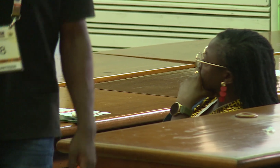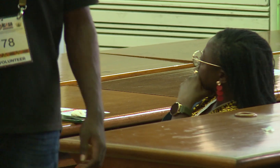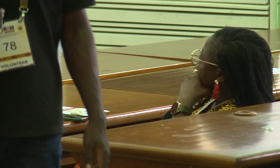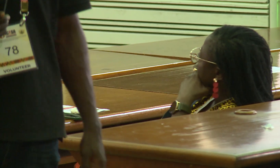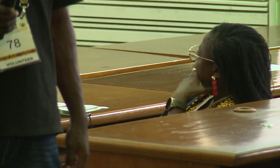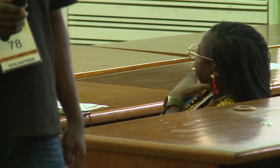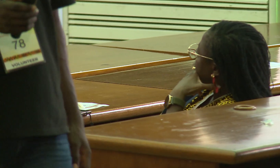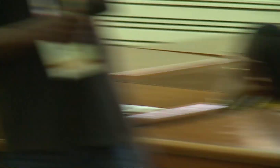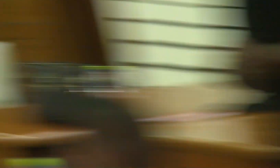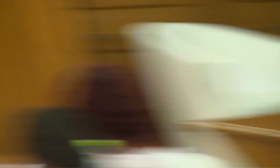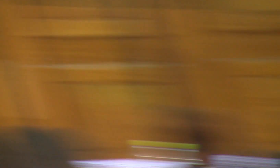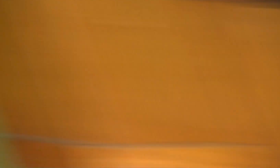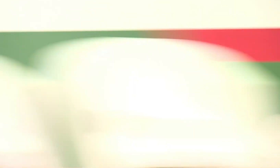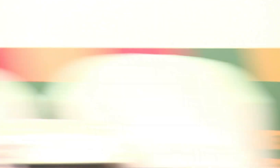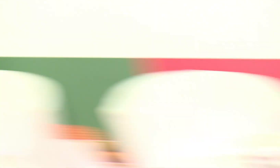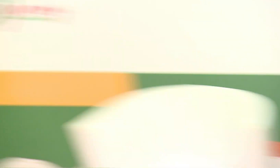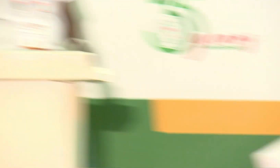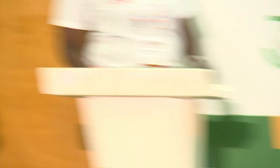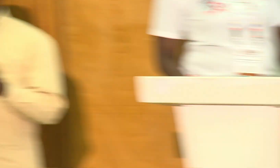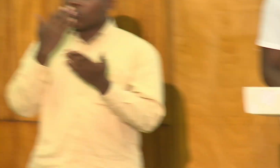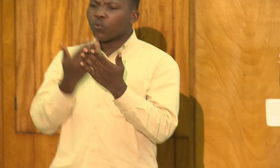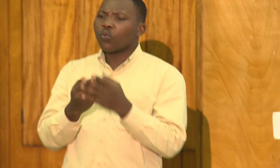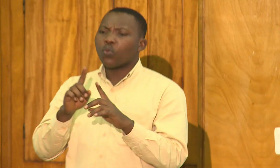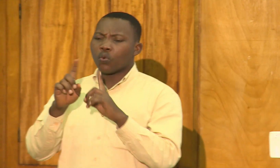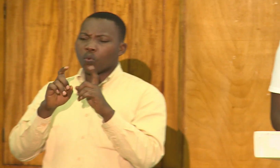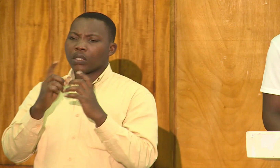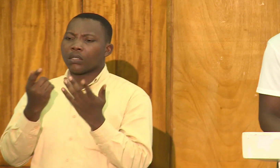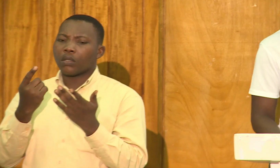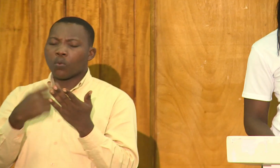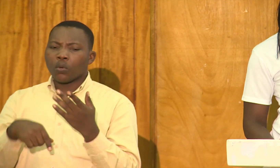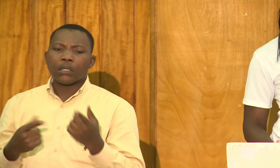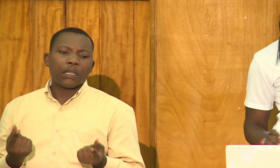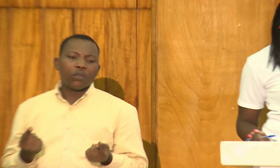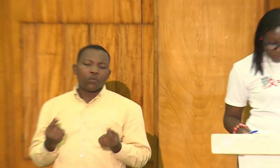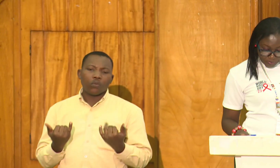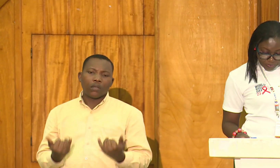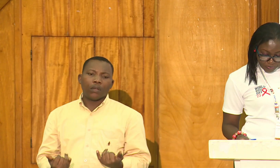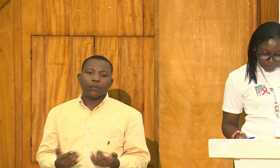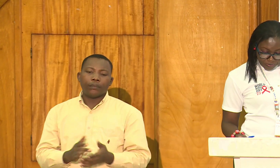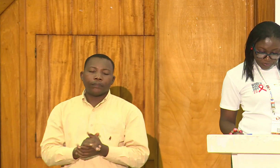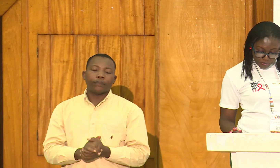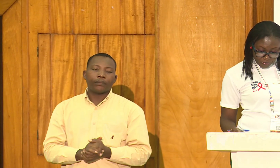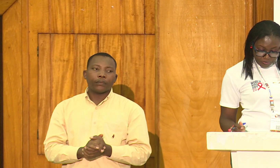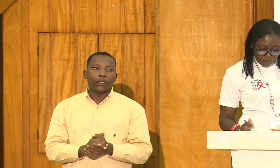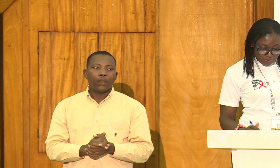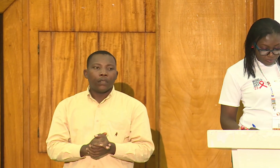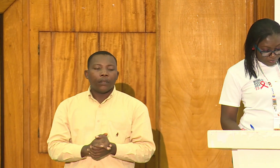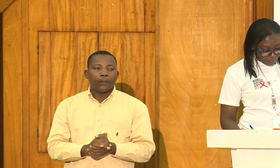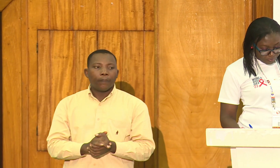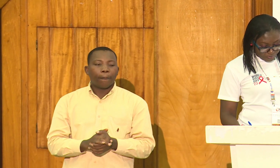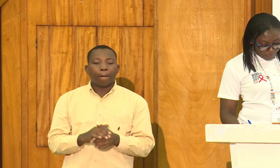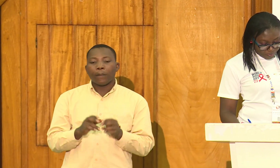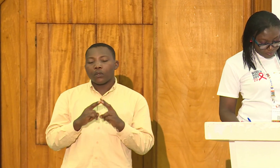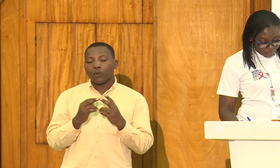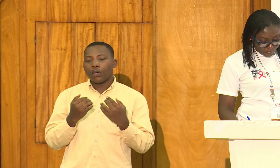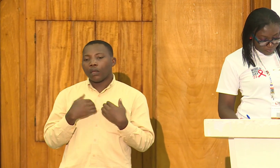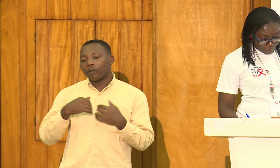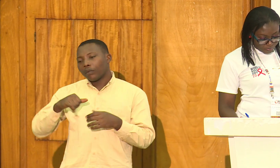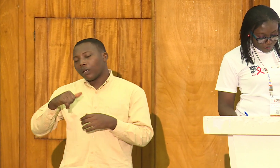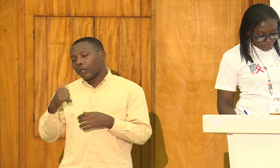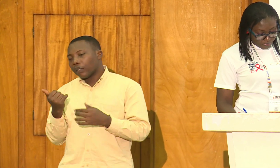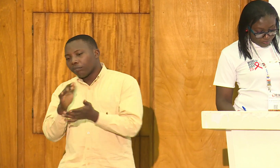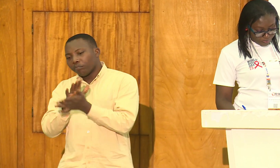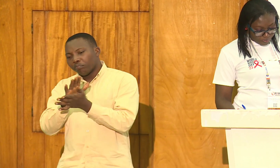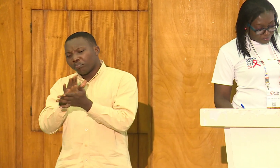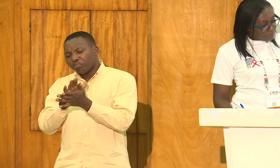Okay, and that's a really good question of what can we do now. So there's another document I'll refer you